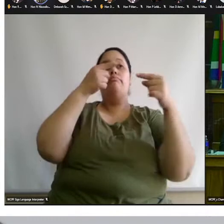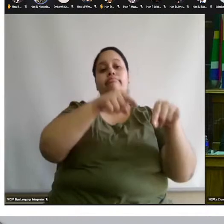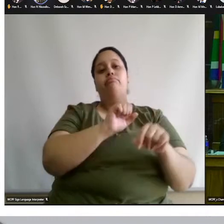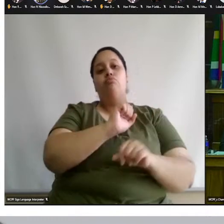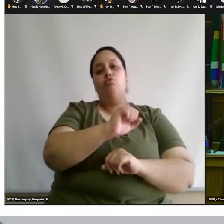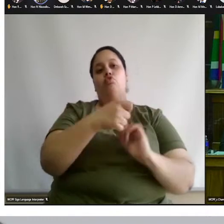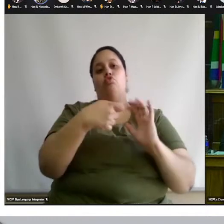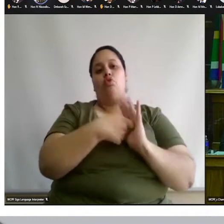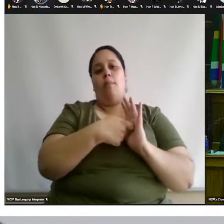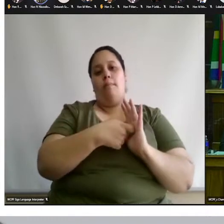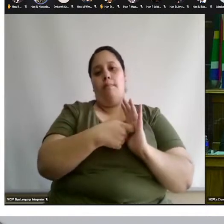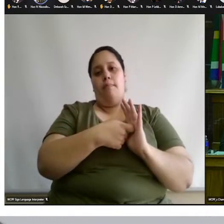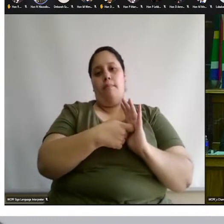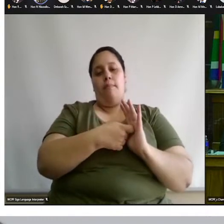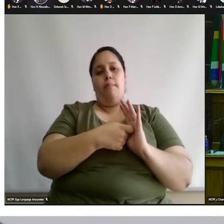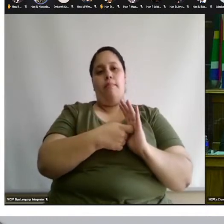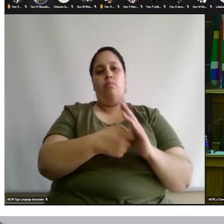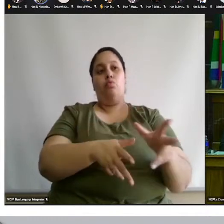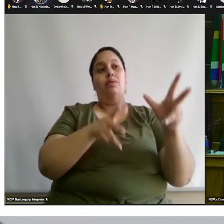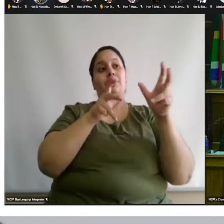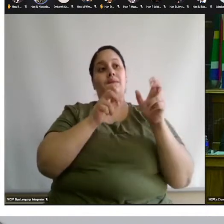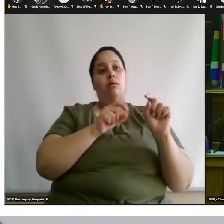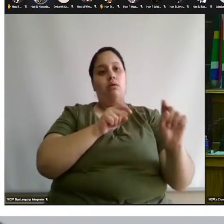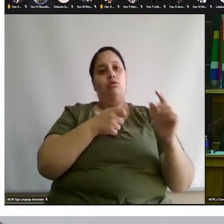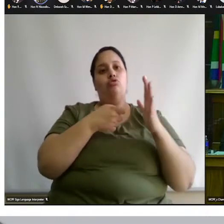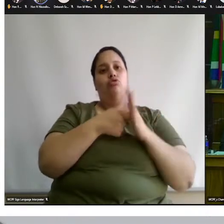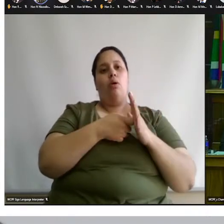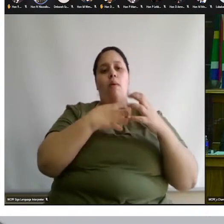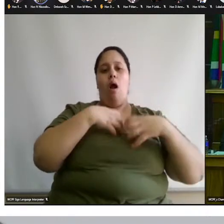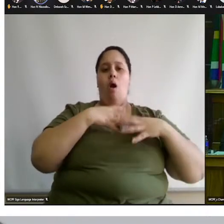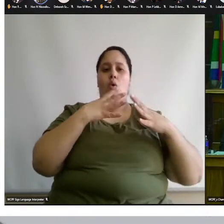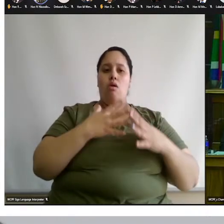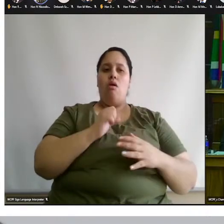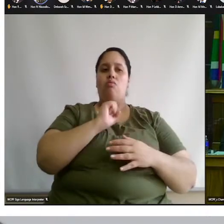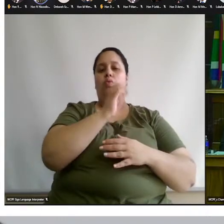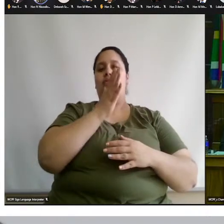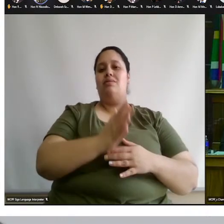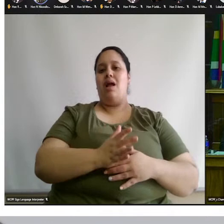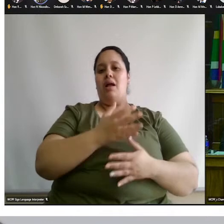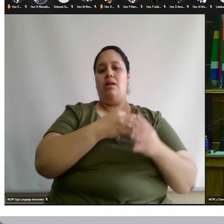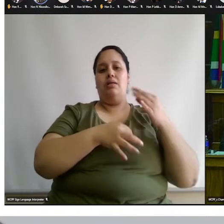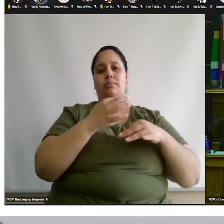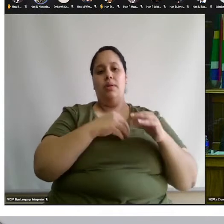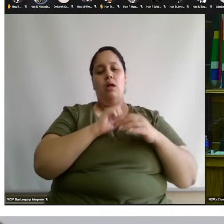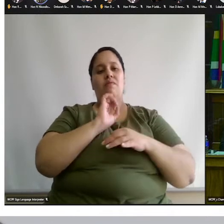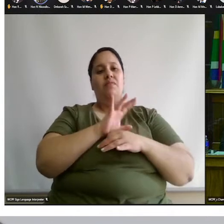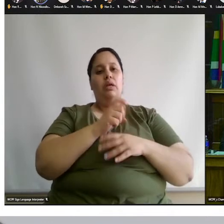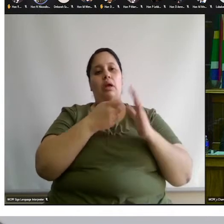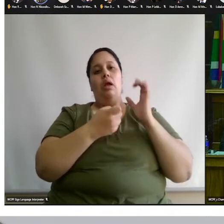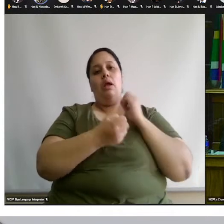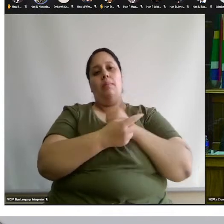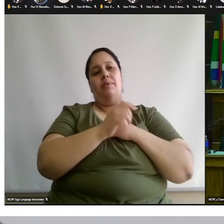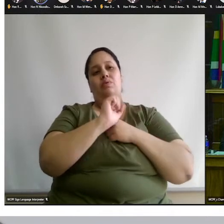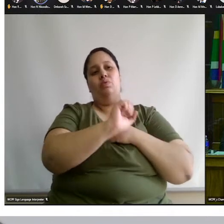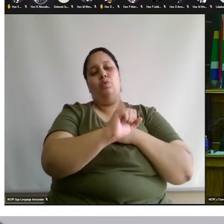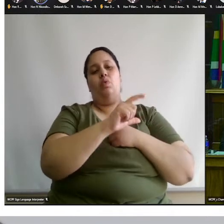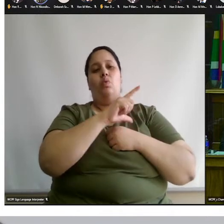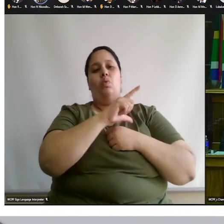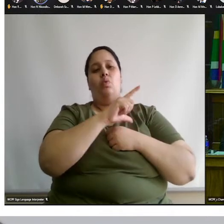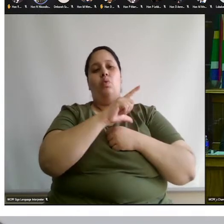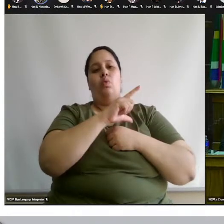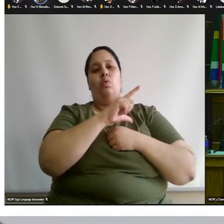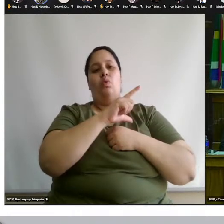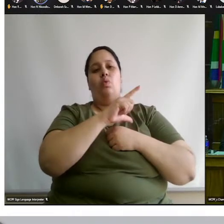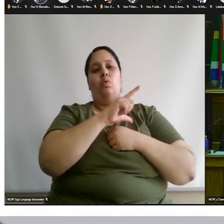store to hear the side of the store owner's view about what has happened beyond what he